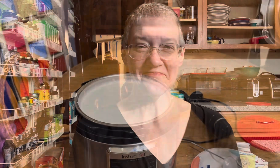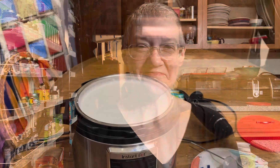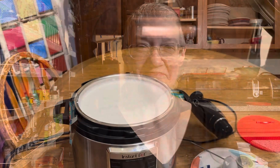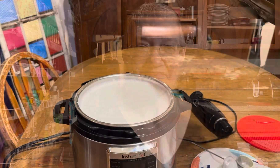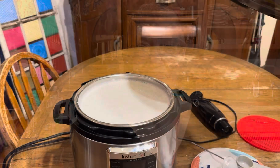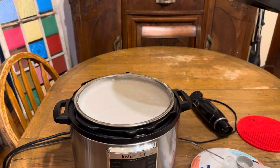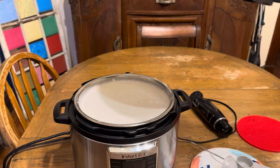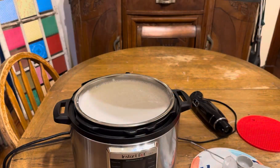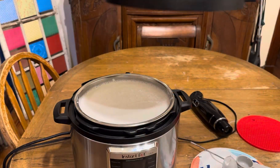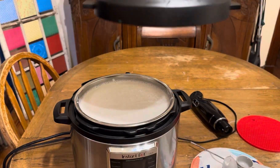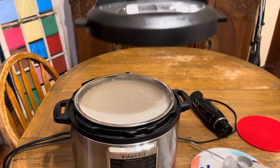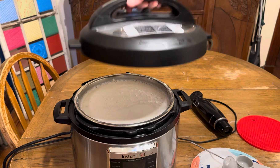hours.